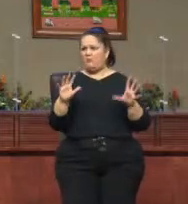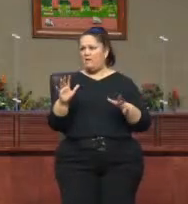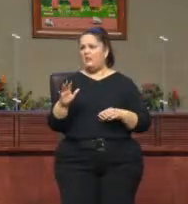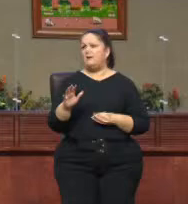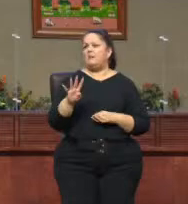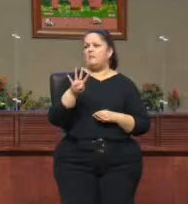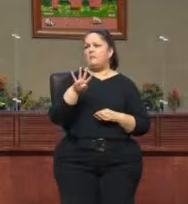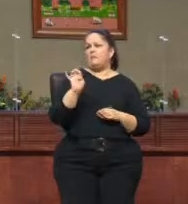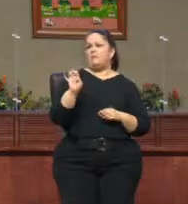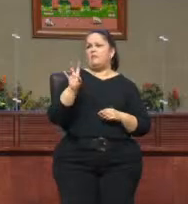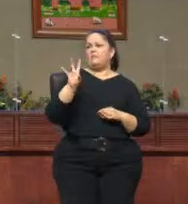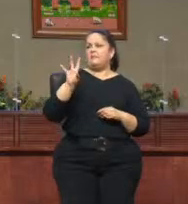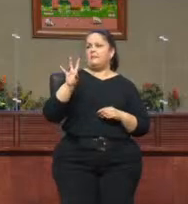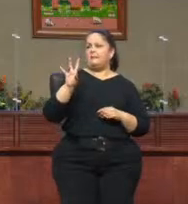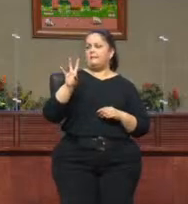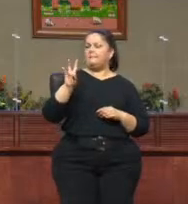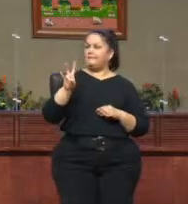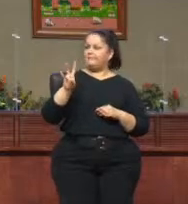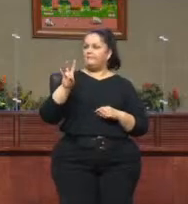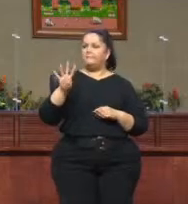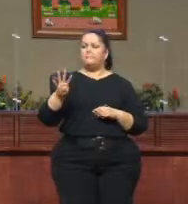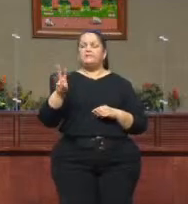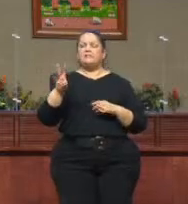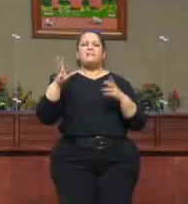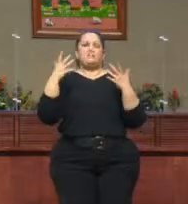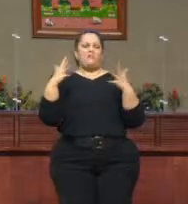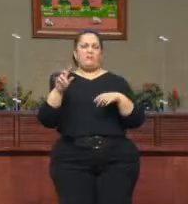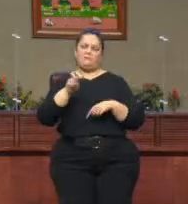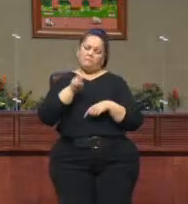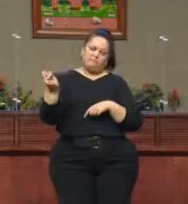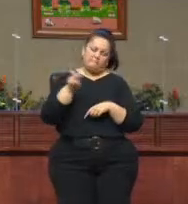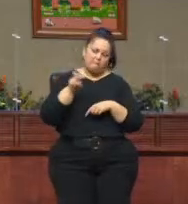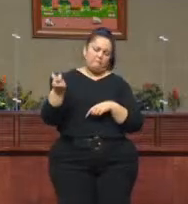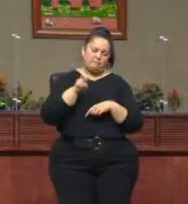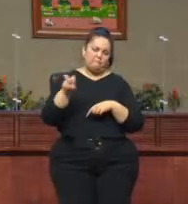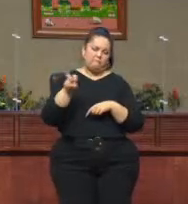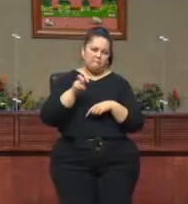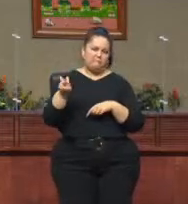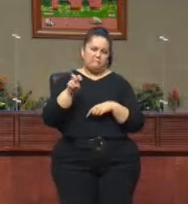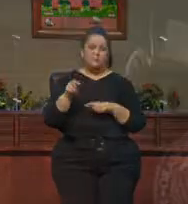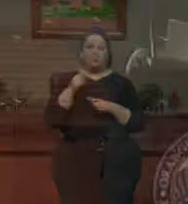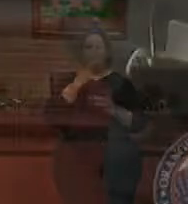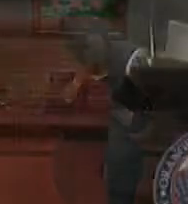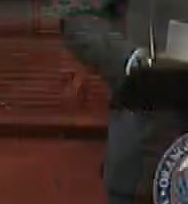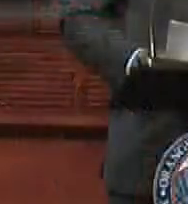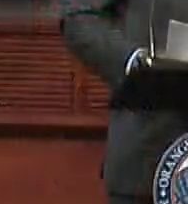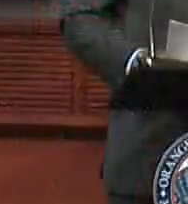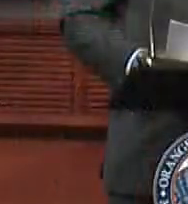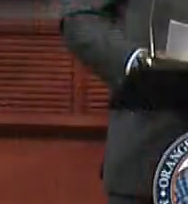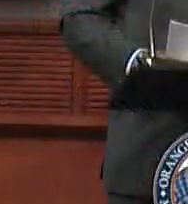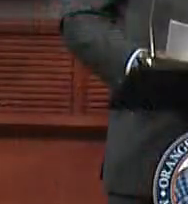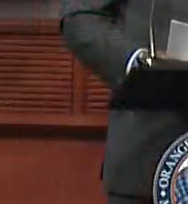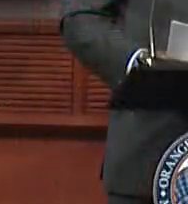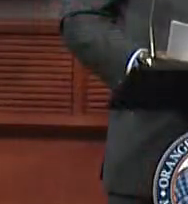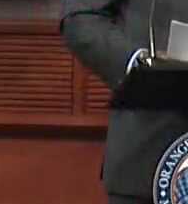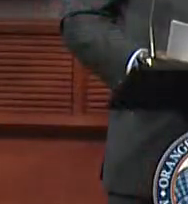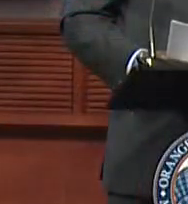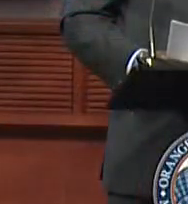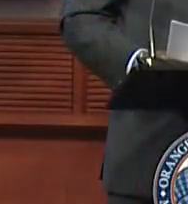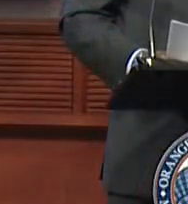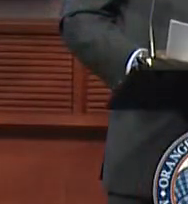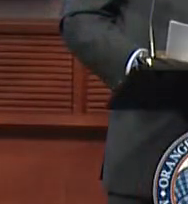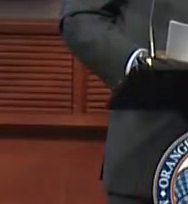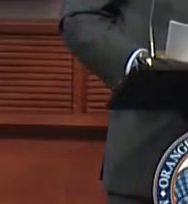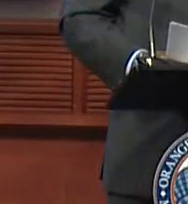sites with 293 people served. Let me just say thank you to Links and to those bus